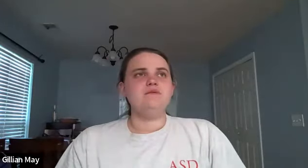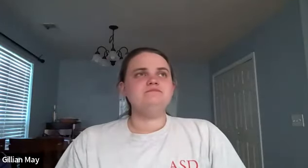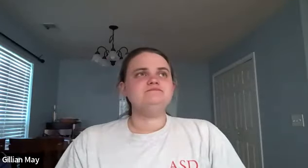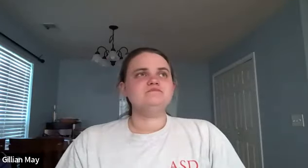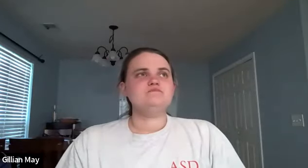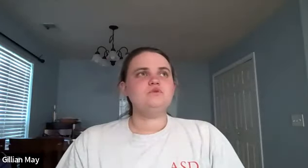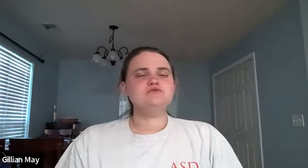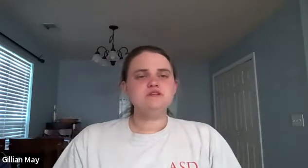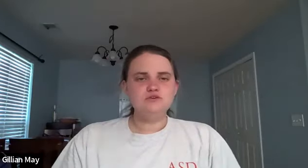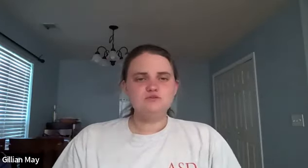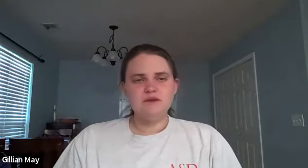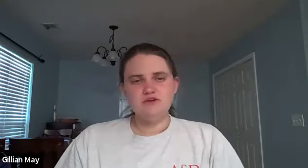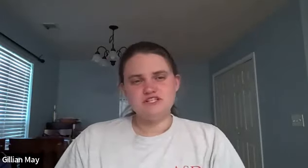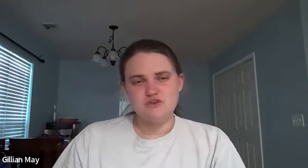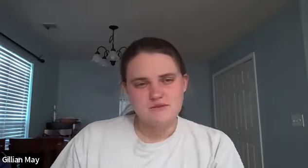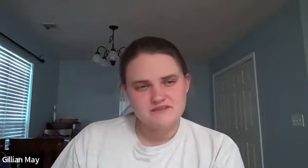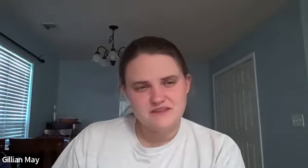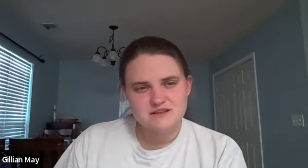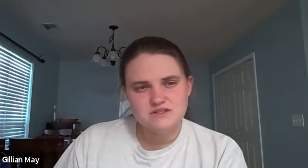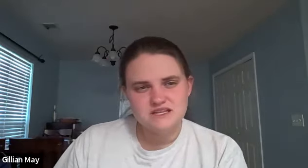it. What's really cool is when people are describing things, almost like,